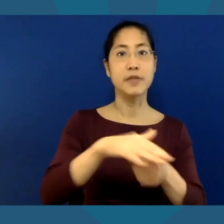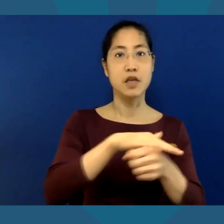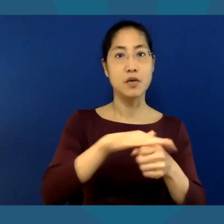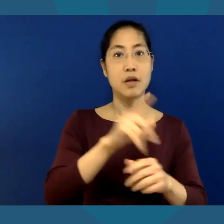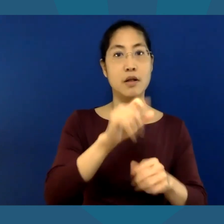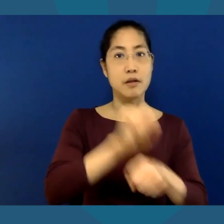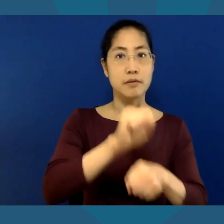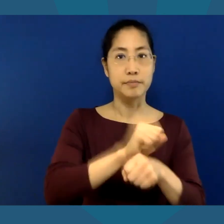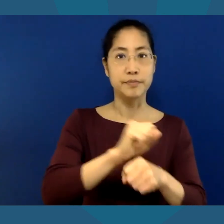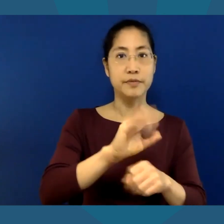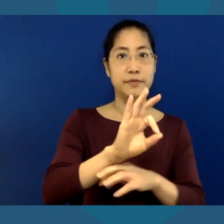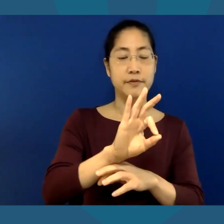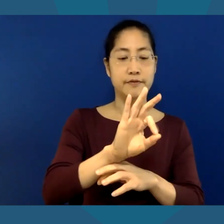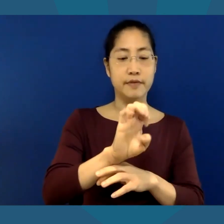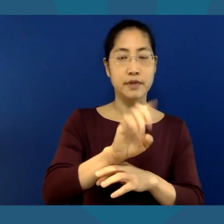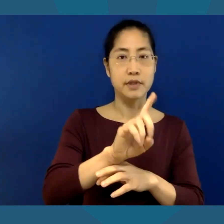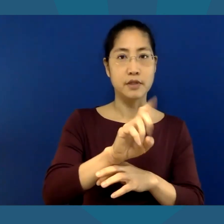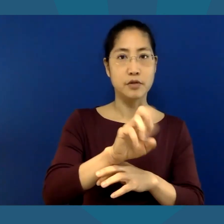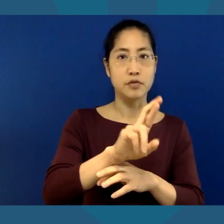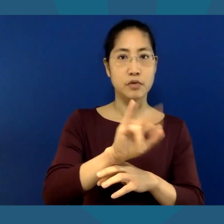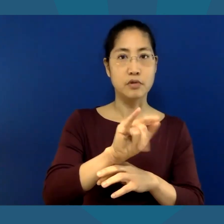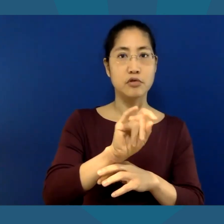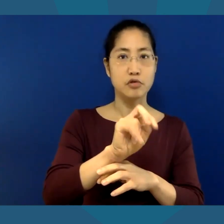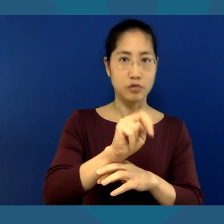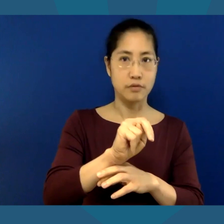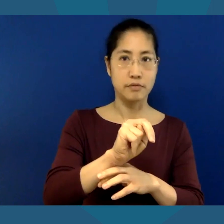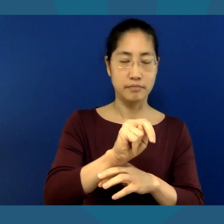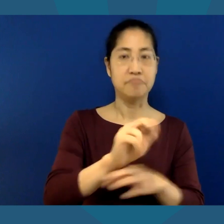Pima Area Labor Federation,